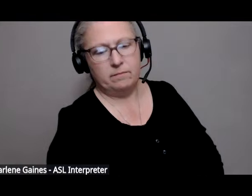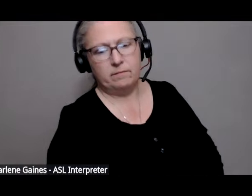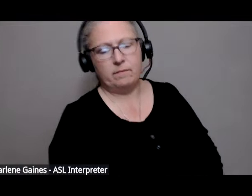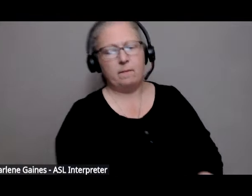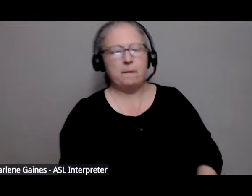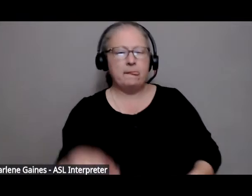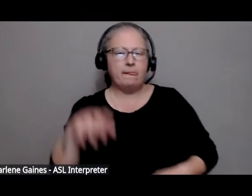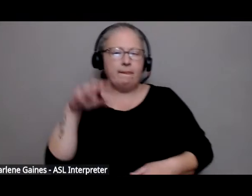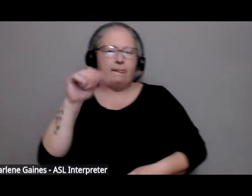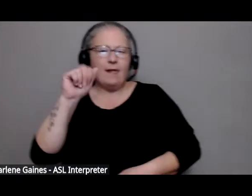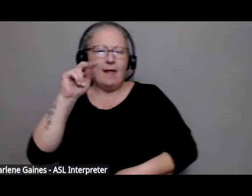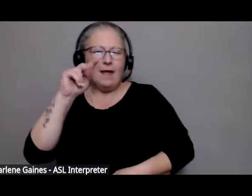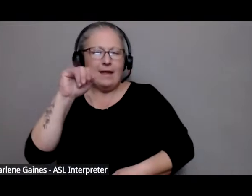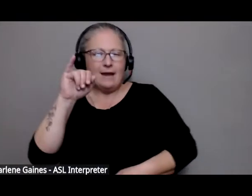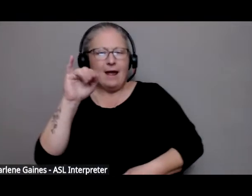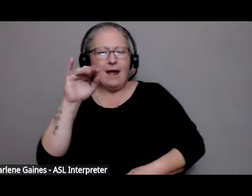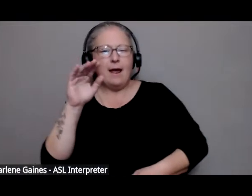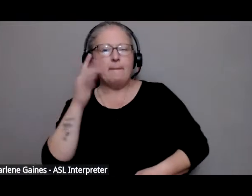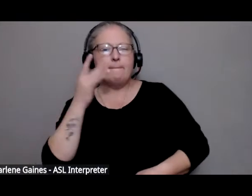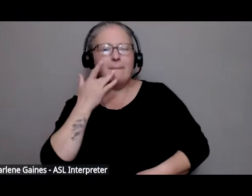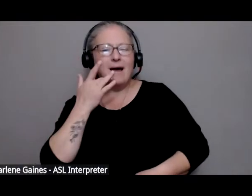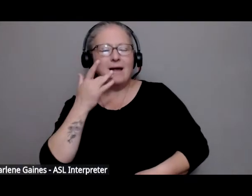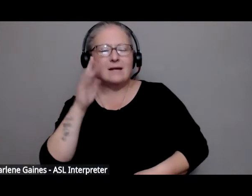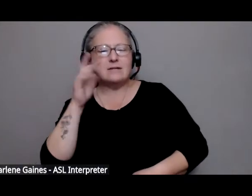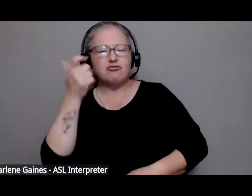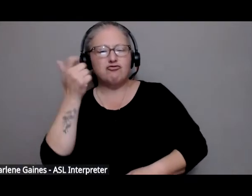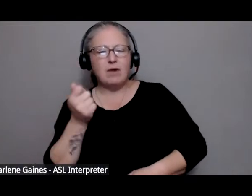Q2 anti-bias grant update.